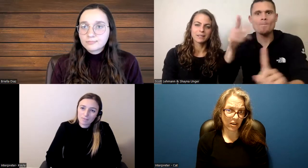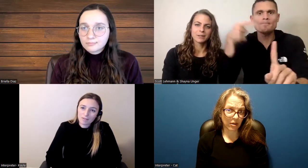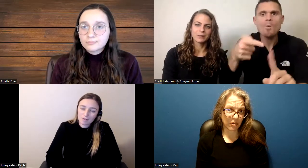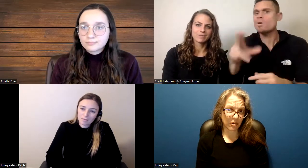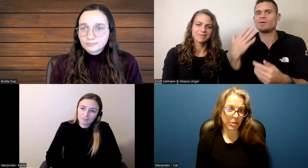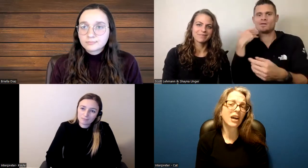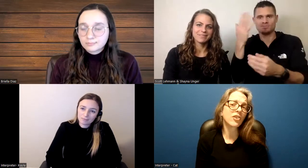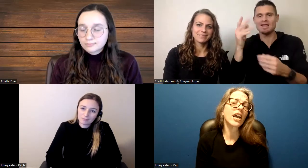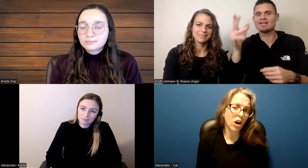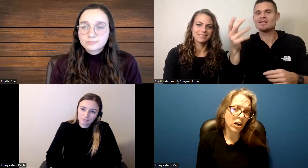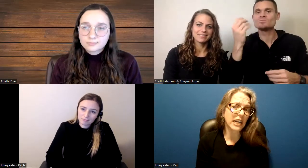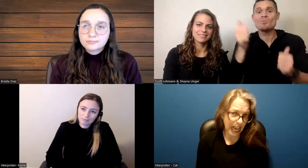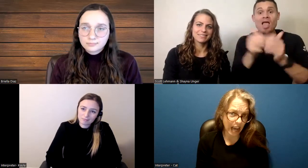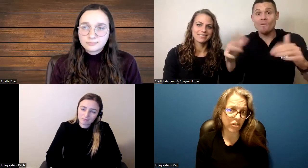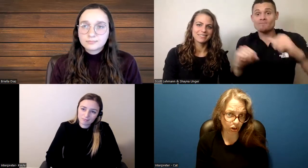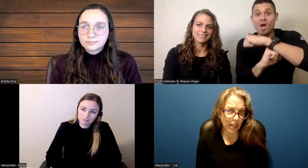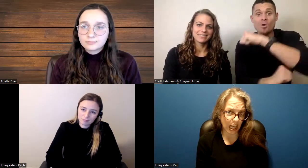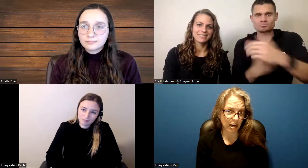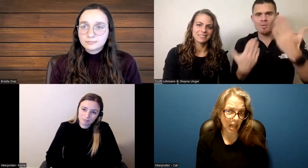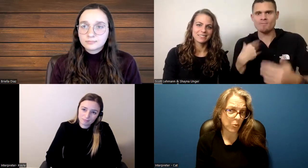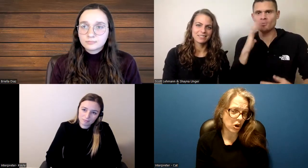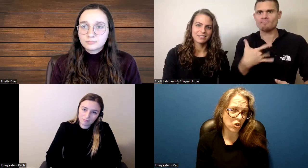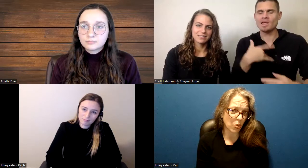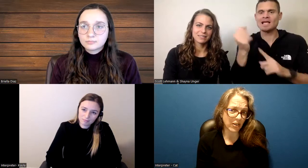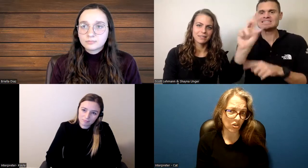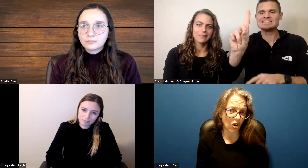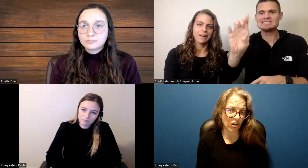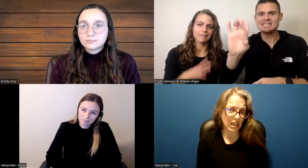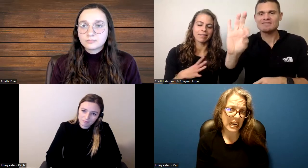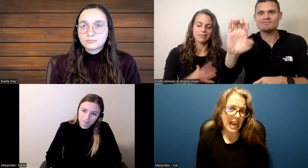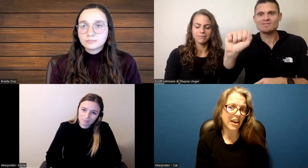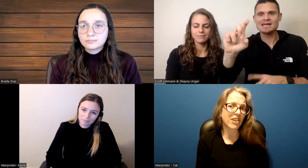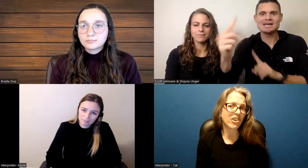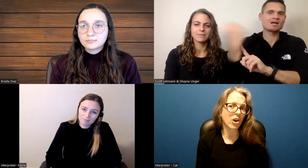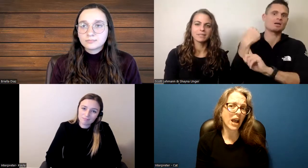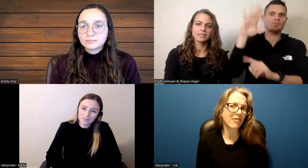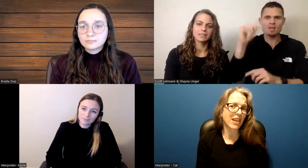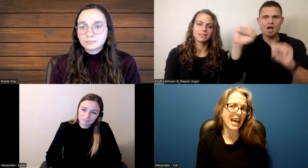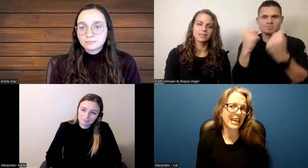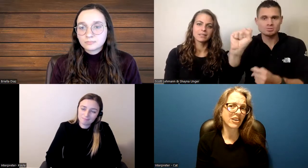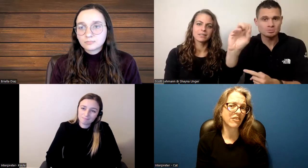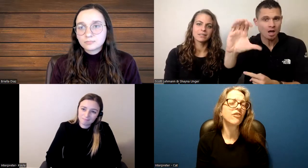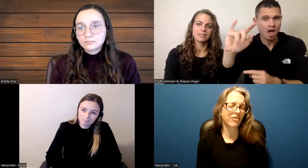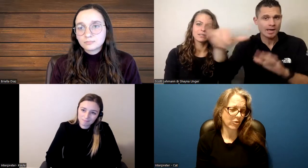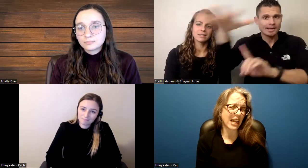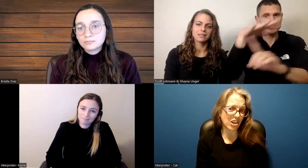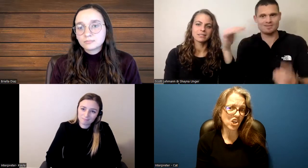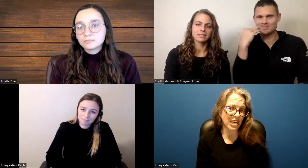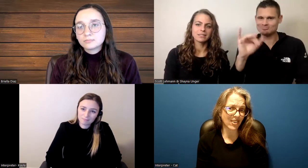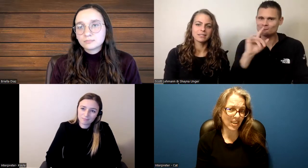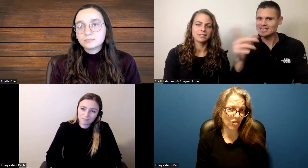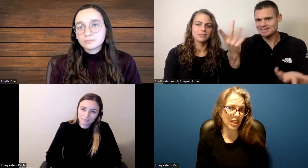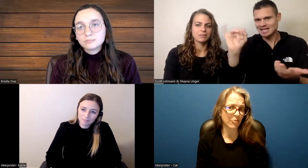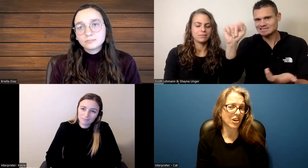kids, because they are going to have to do that and work twice as hard. And if they don't have that kind of